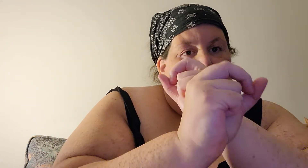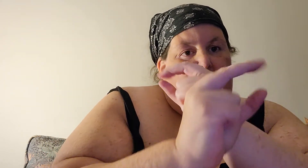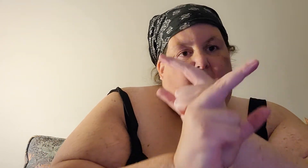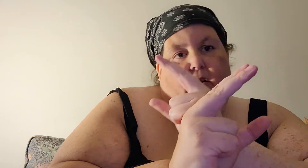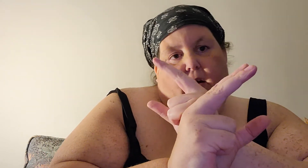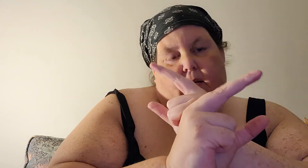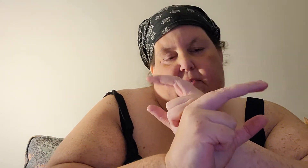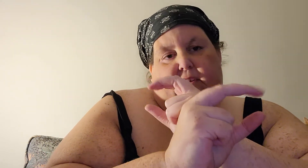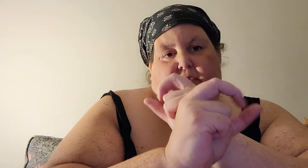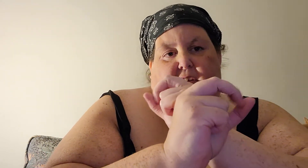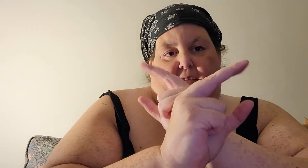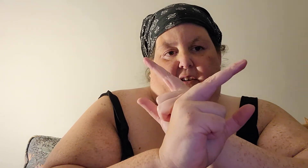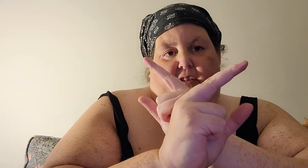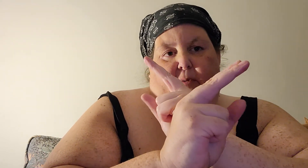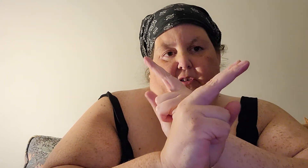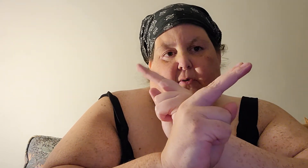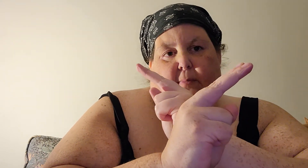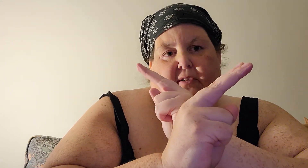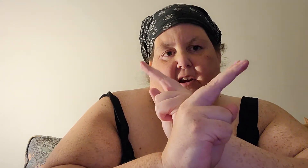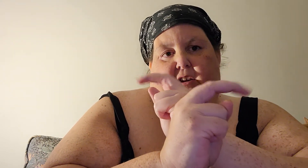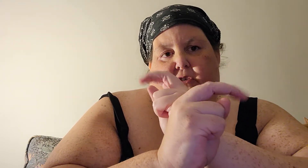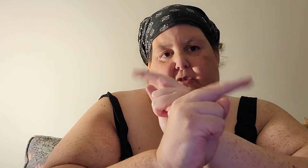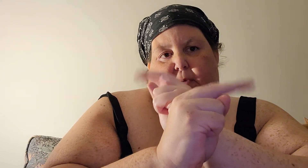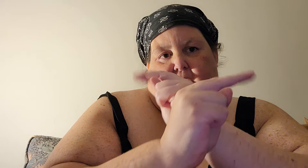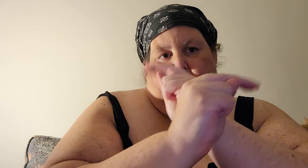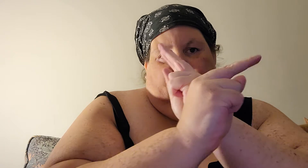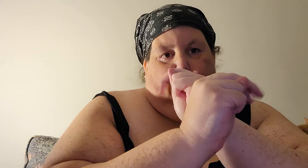So I believe these are supposed to represent, you know, the bunny ears.